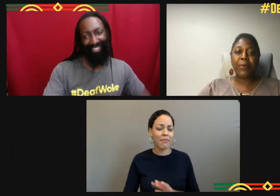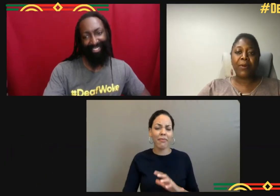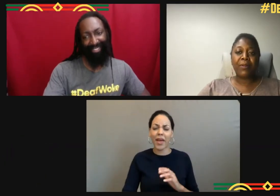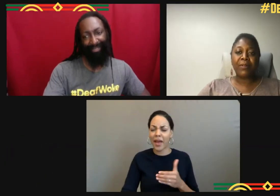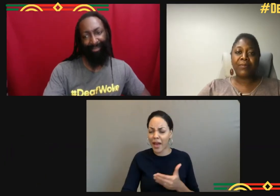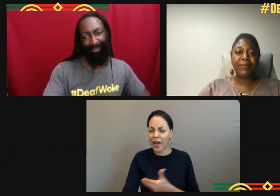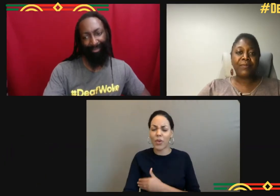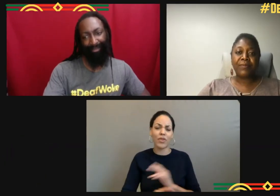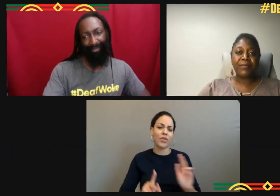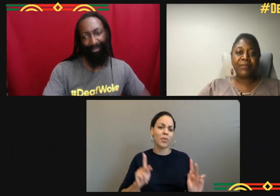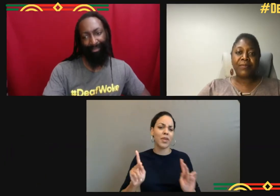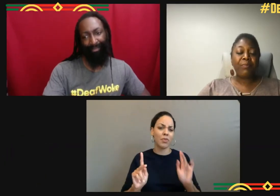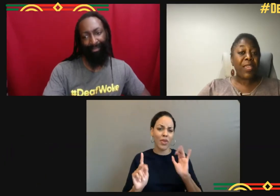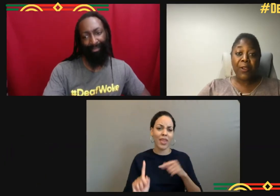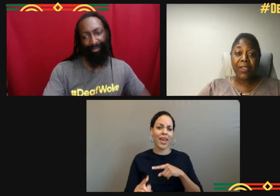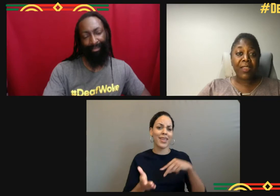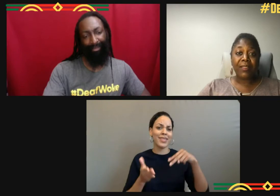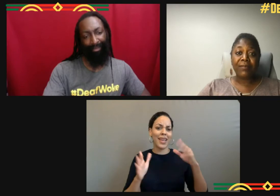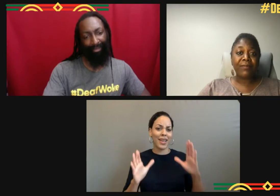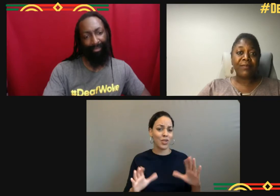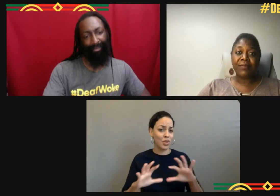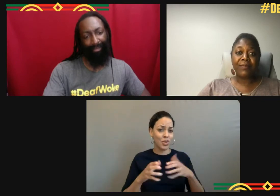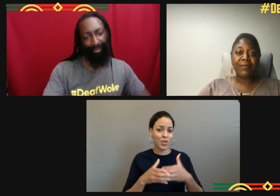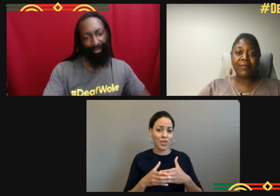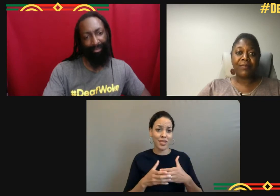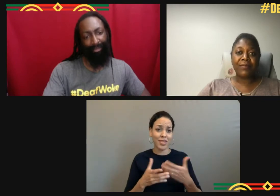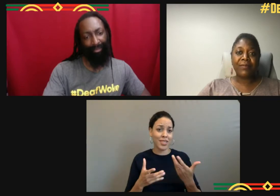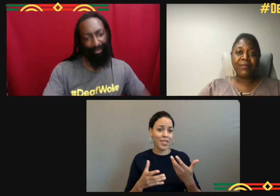Powerful people. Period.